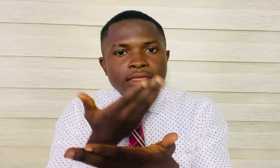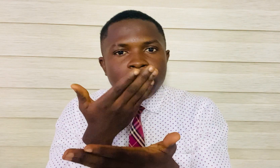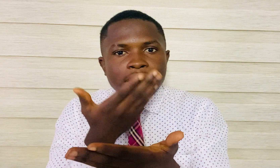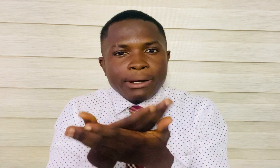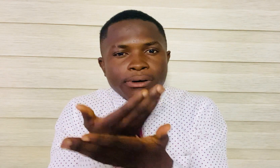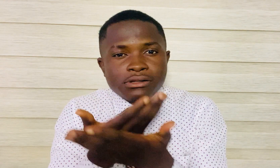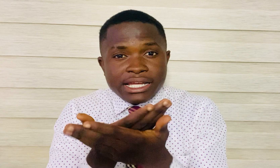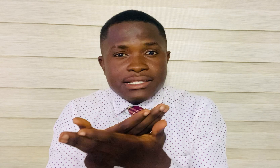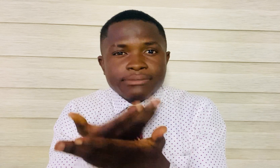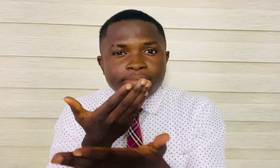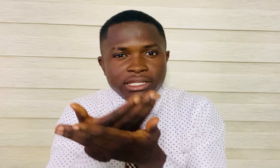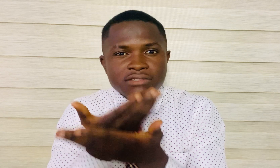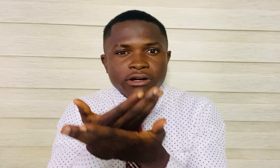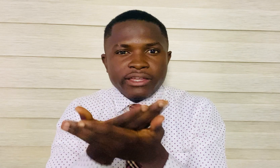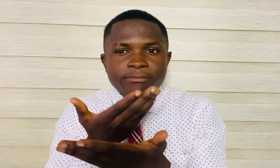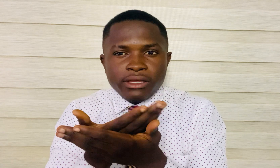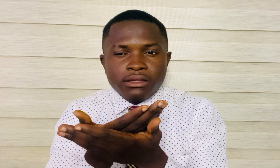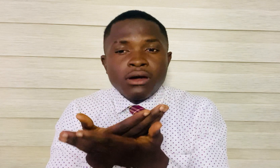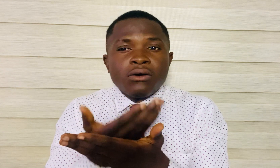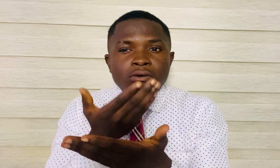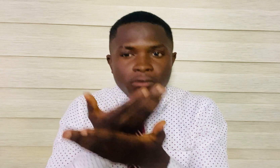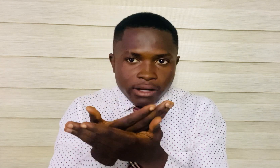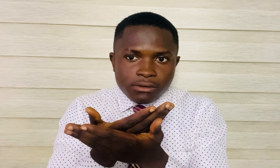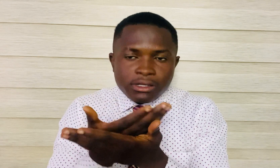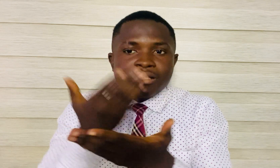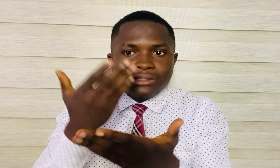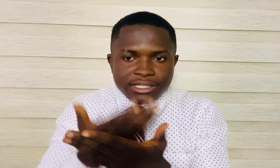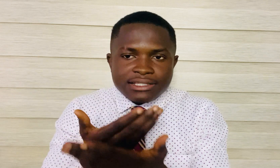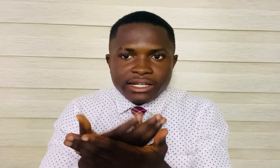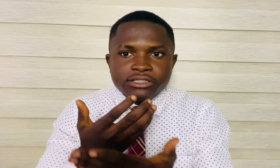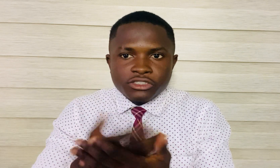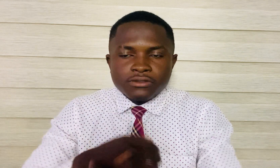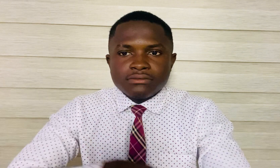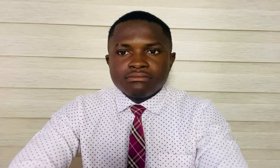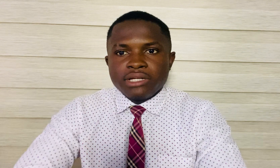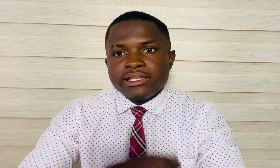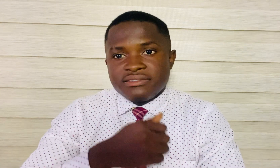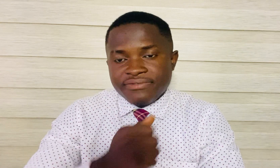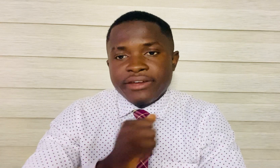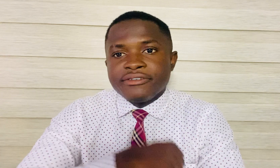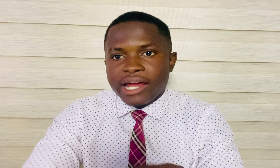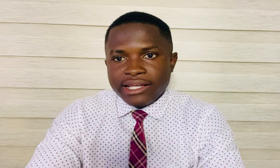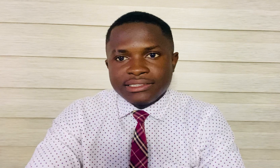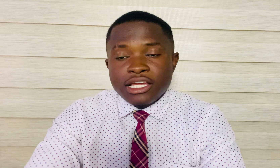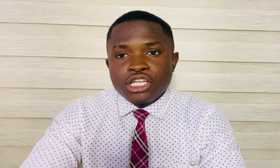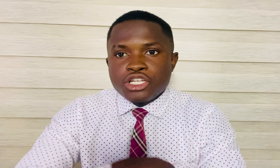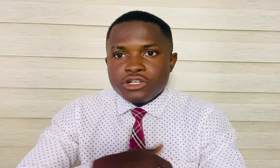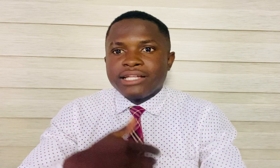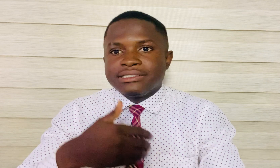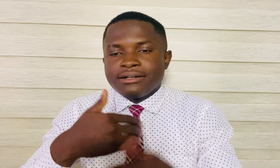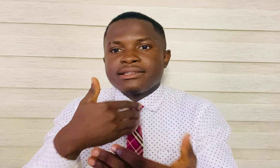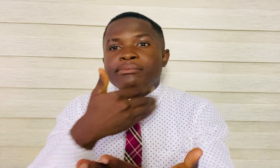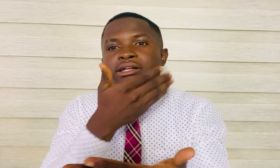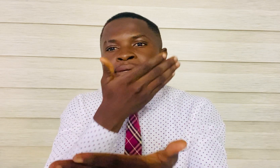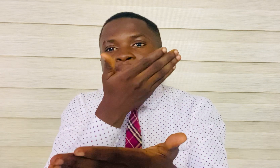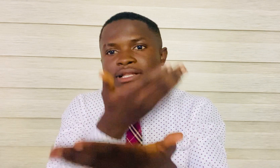I'm apologizing. Please forgive me. Well, this sign too is very right. You can tell somebody,